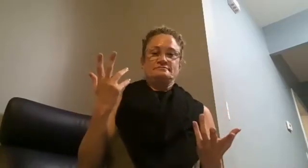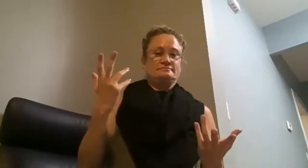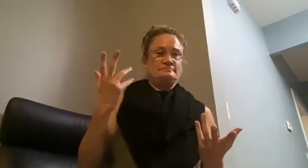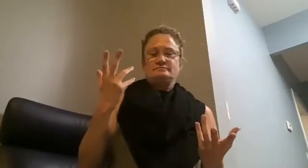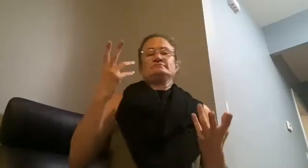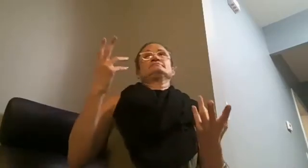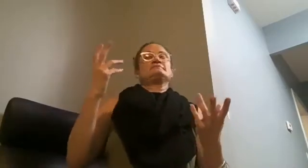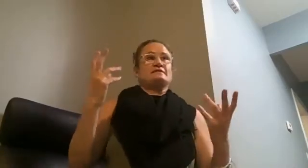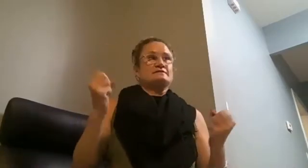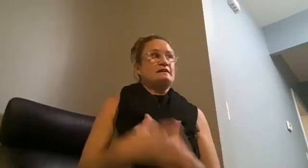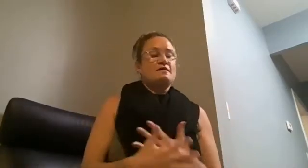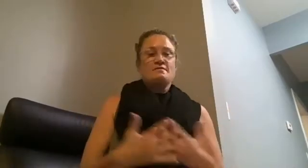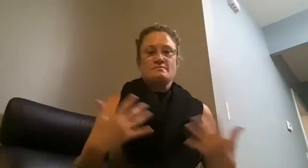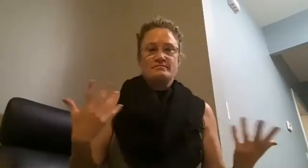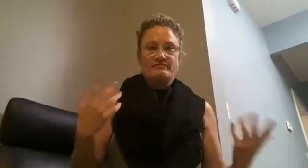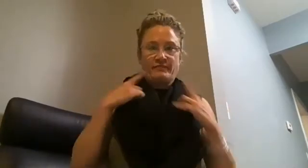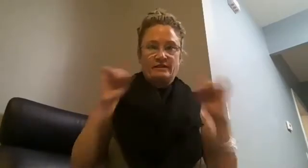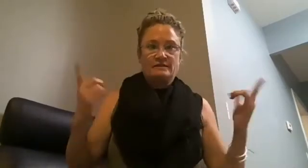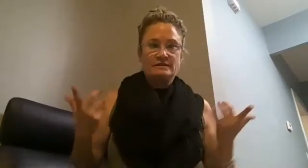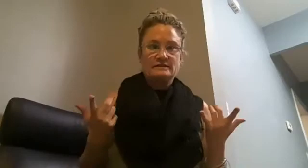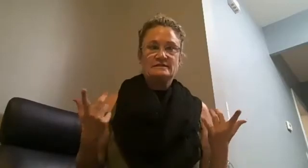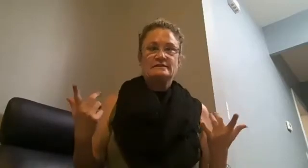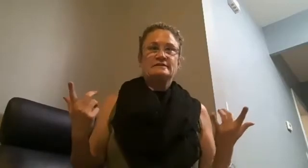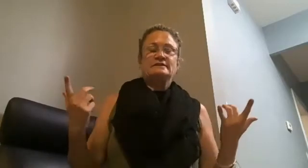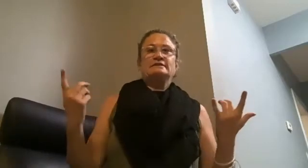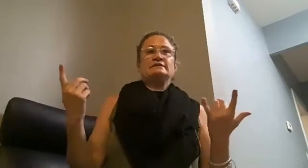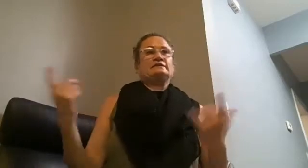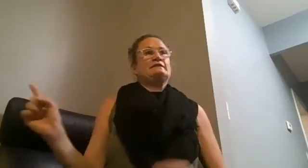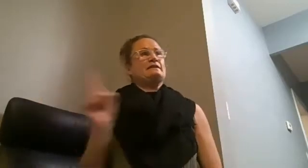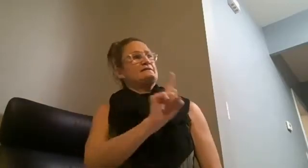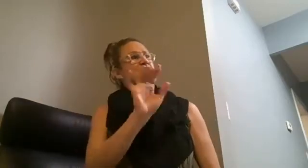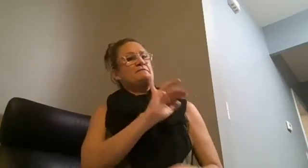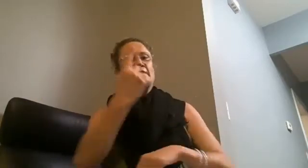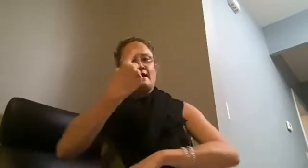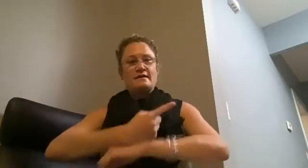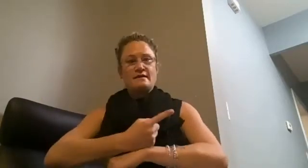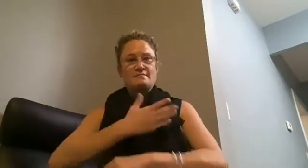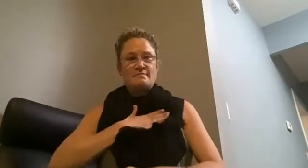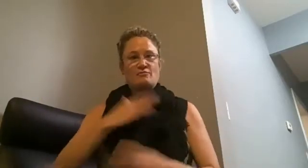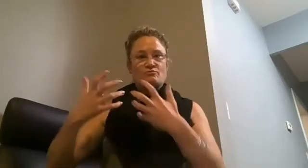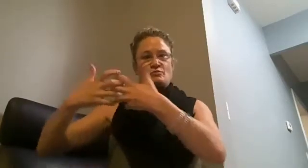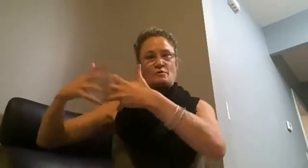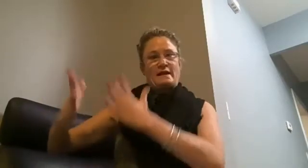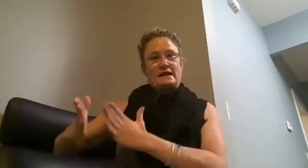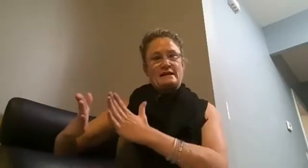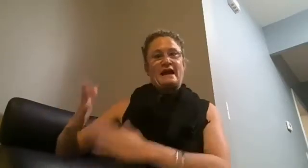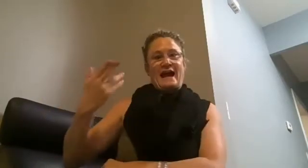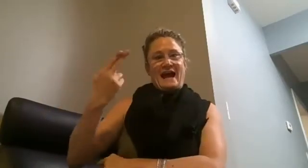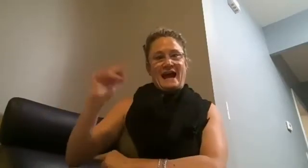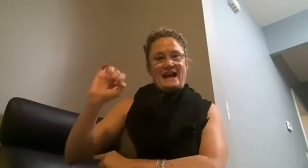scared by that. And I went back, and that same day, my roommate threw down a brick of hash on our nightstand and